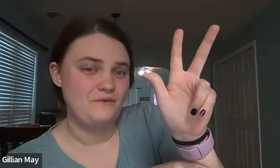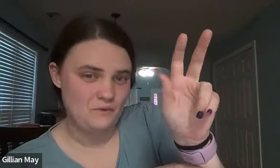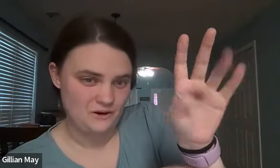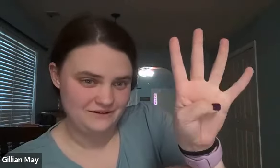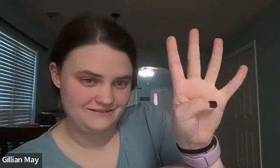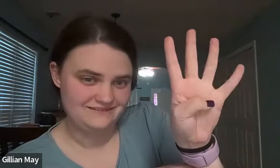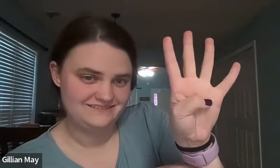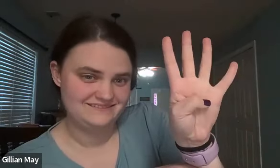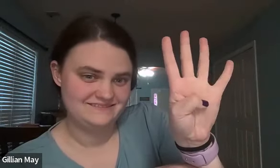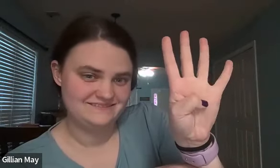4,